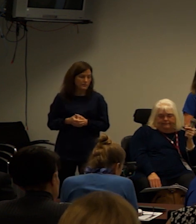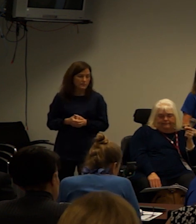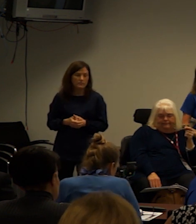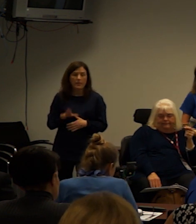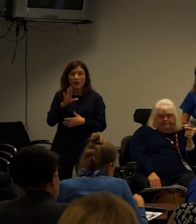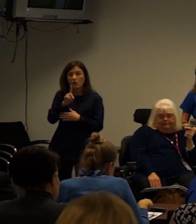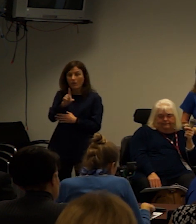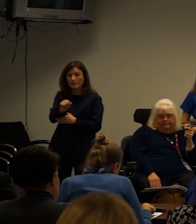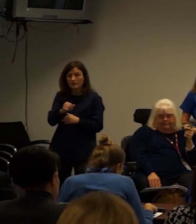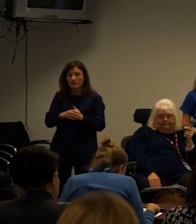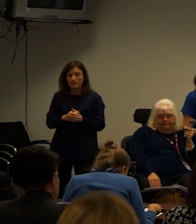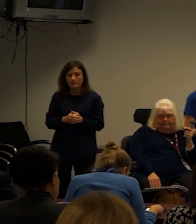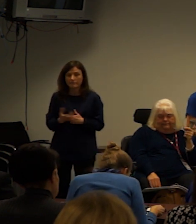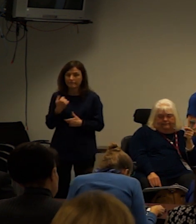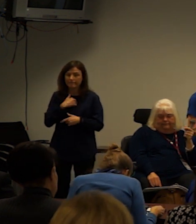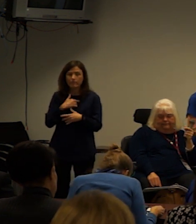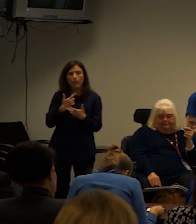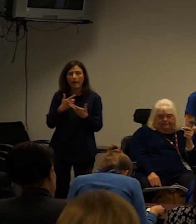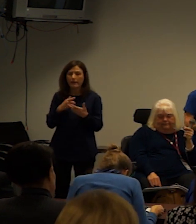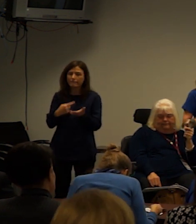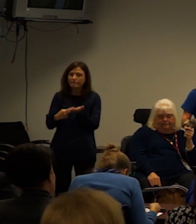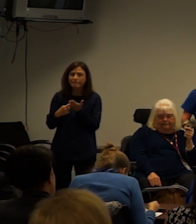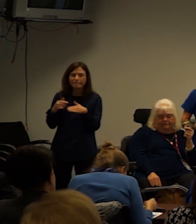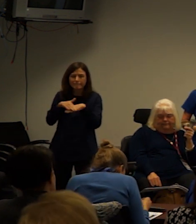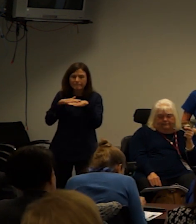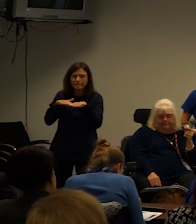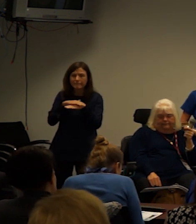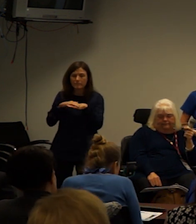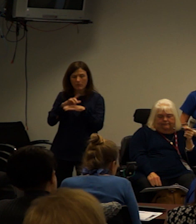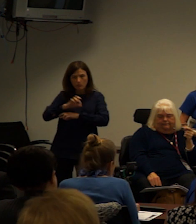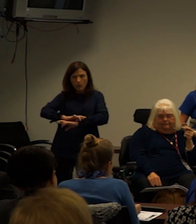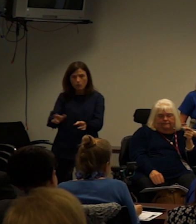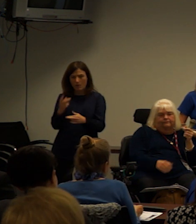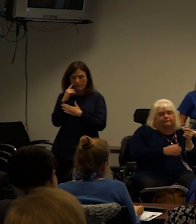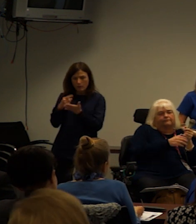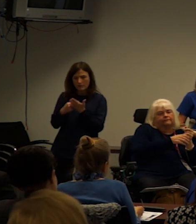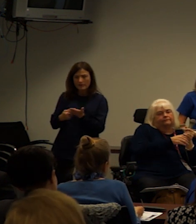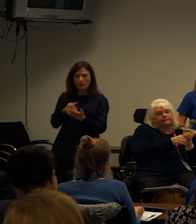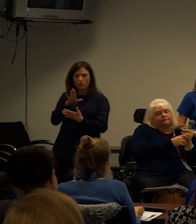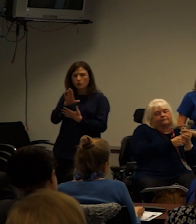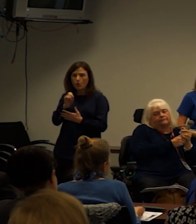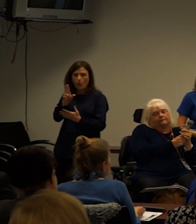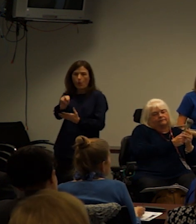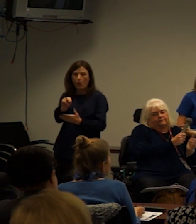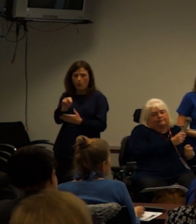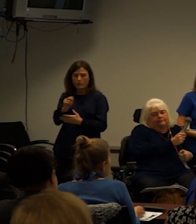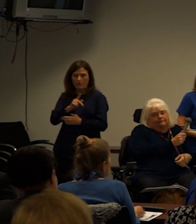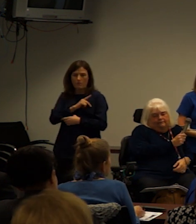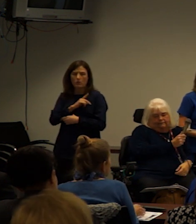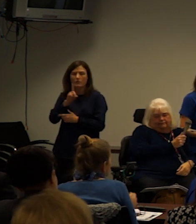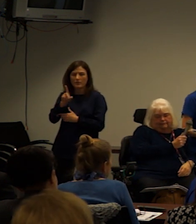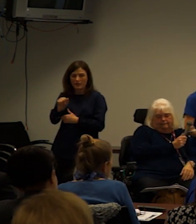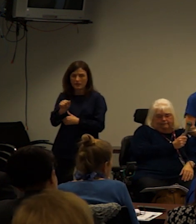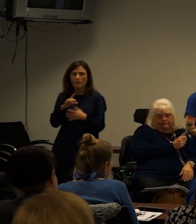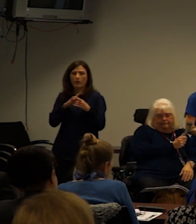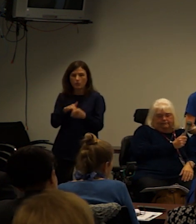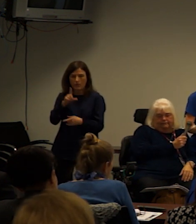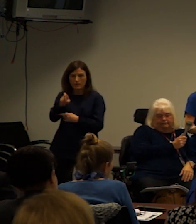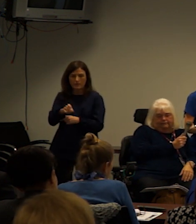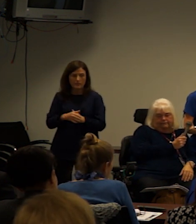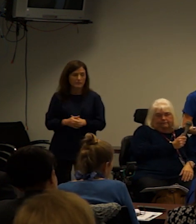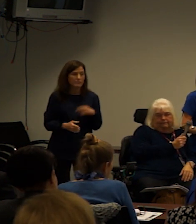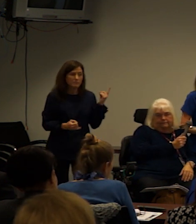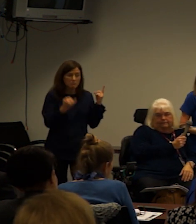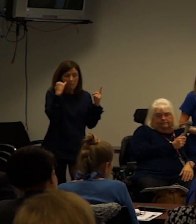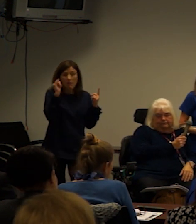Your disability, we've touched on this. You need to be ready to discuss your own personal disability-related needs. If